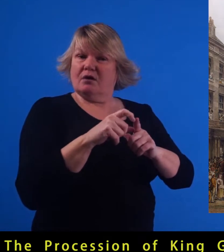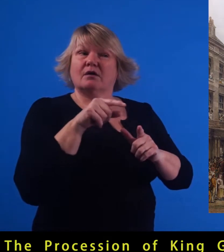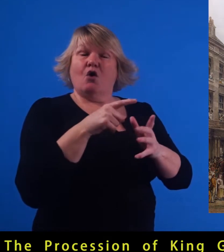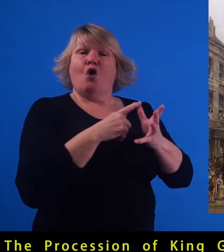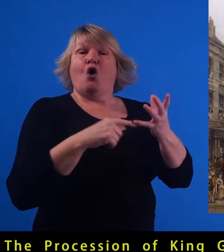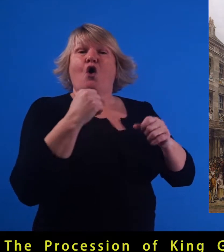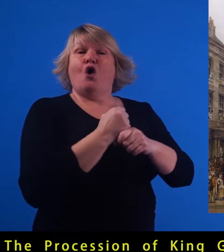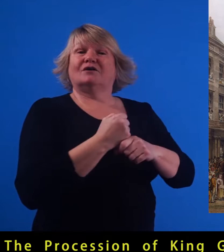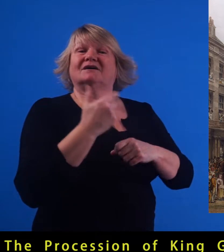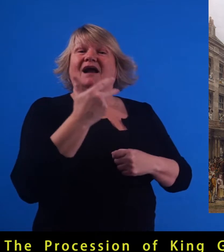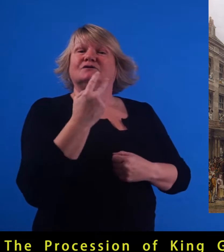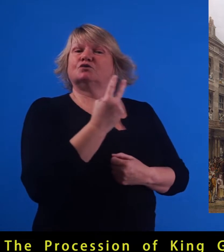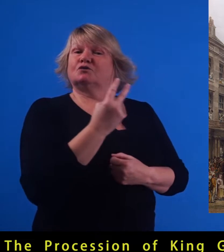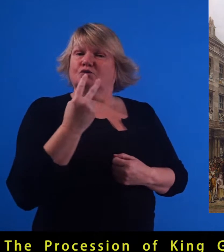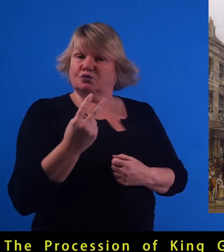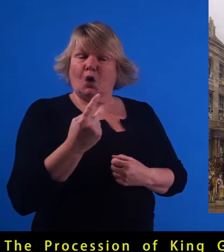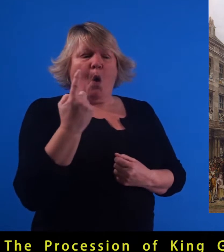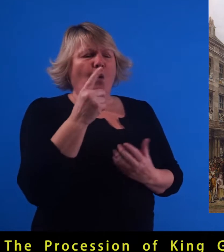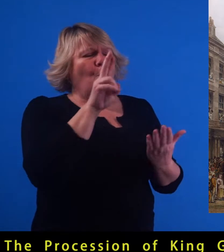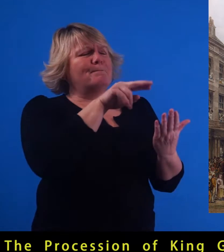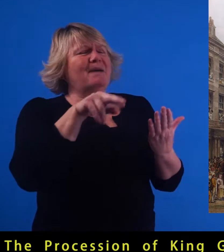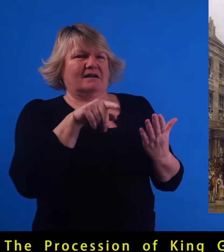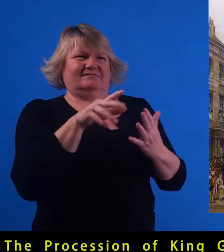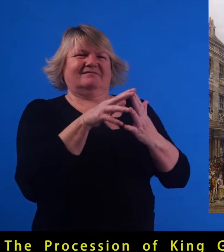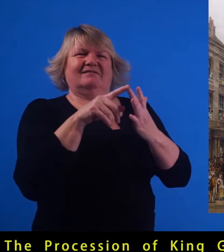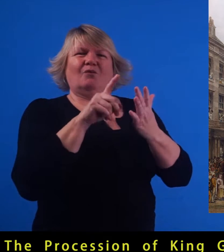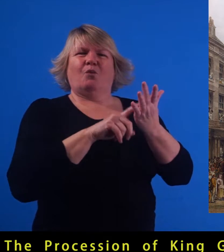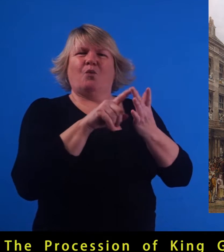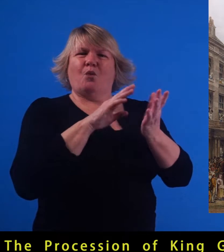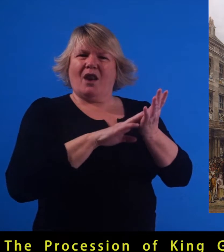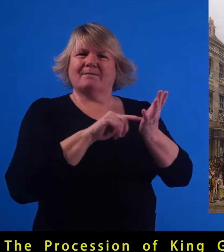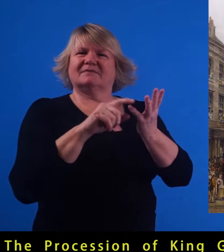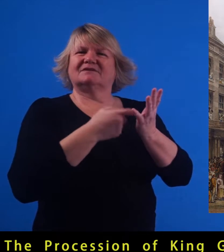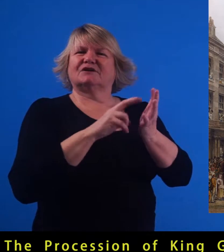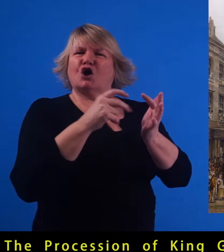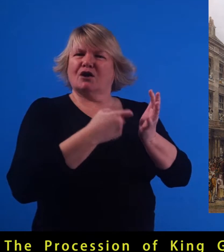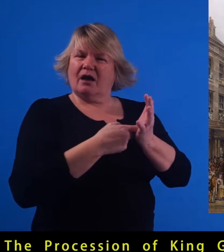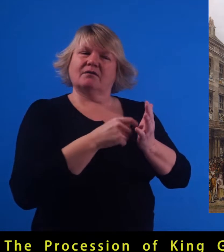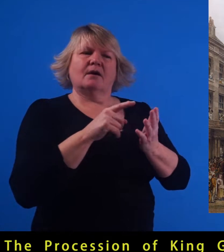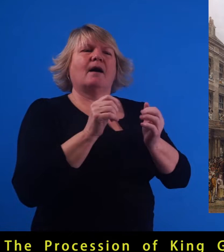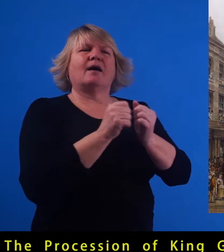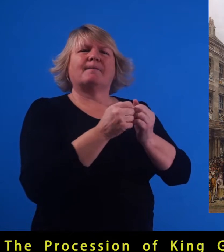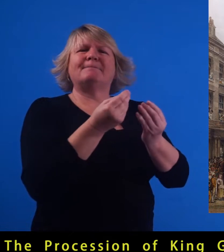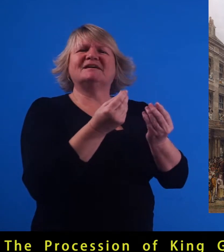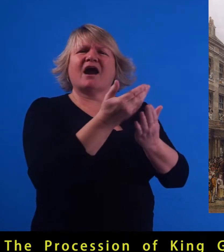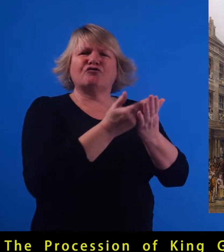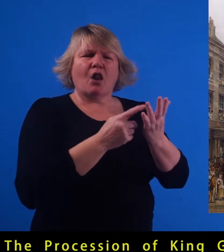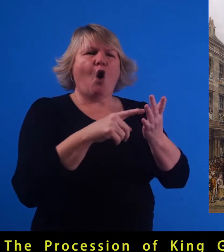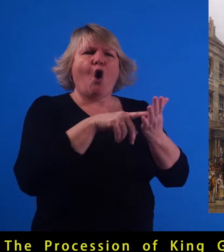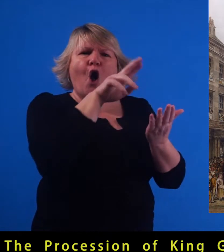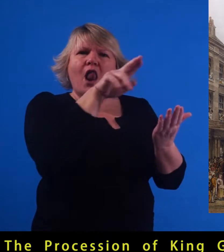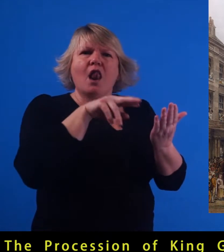Edinburgh, August 1822. William Turner, Oil on Canvas.